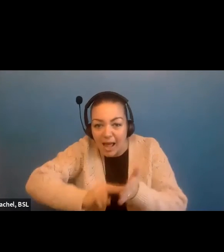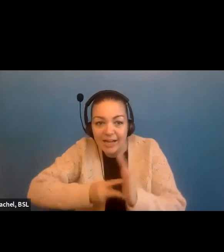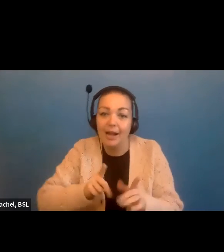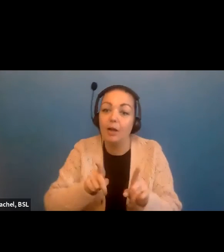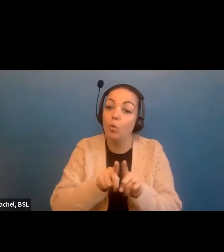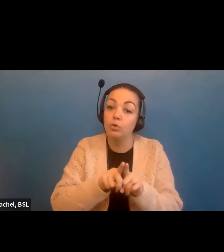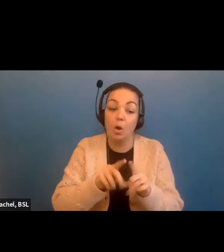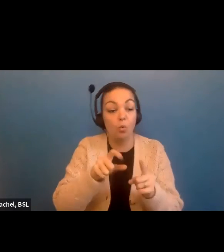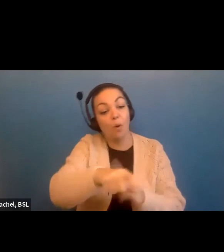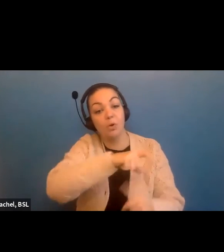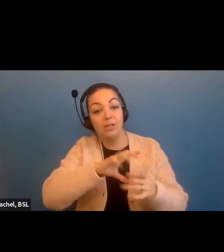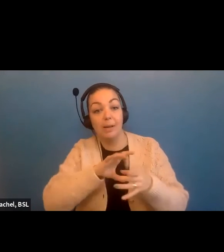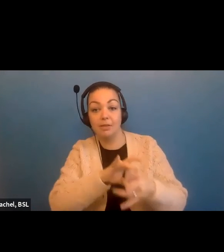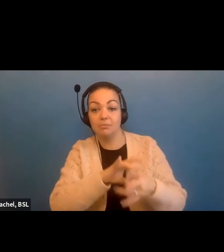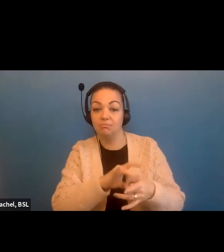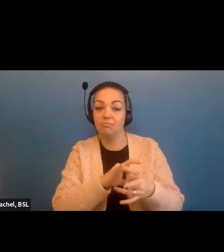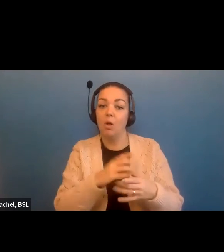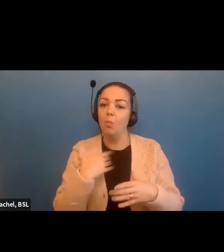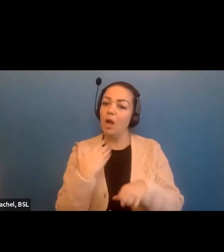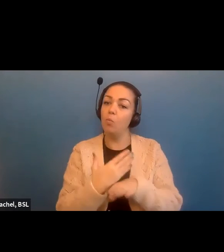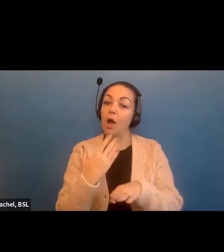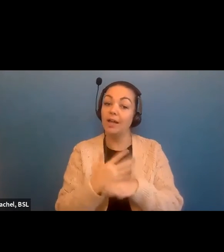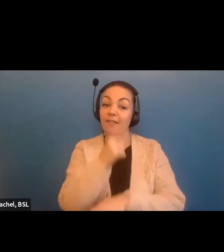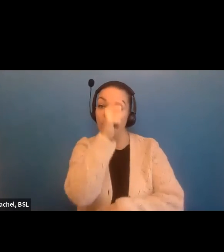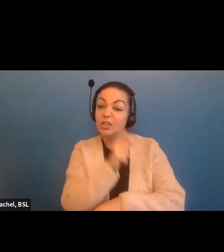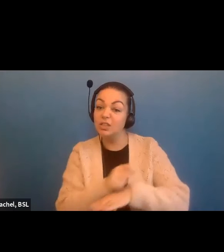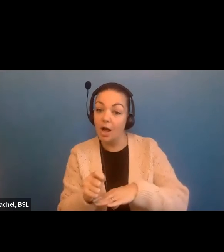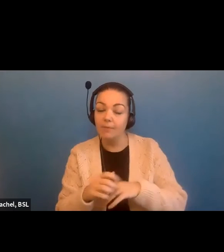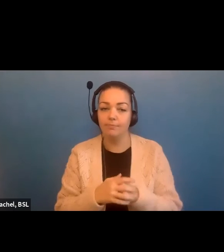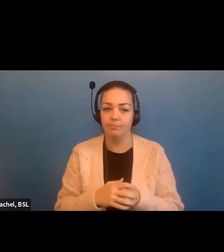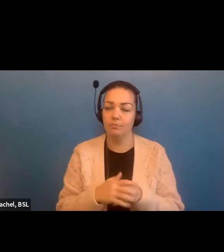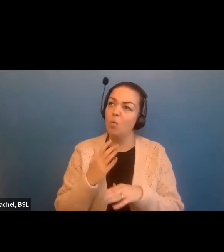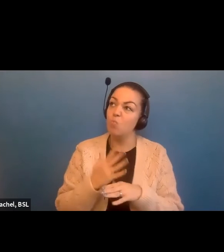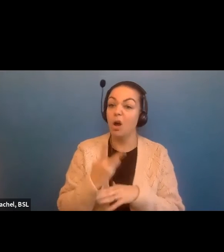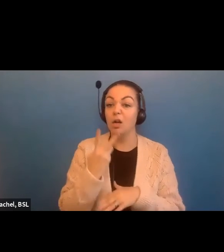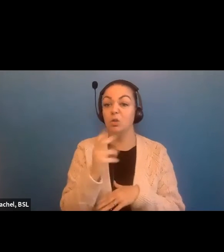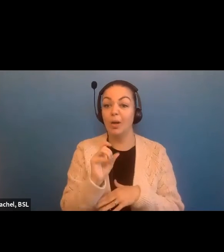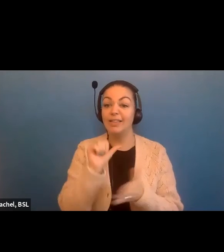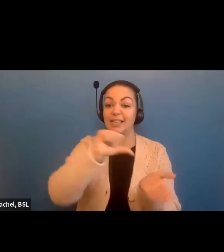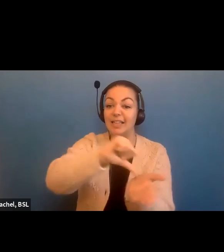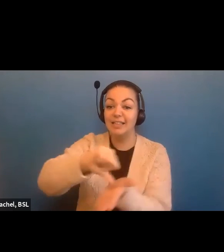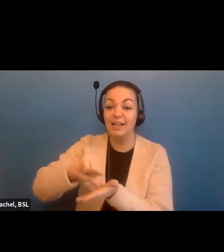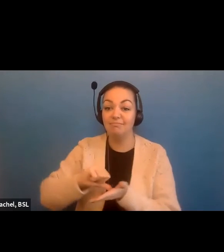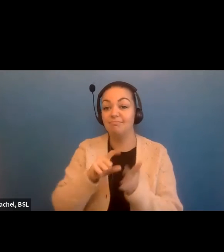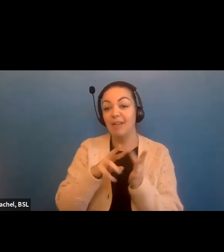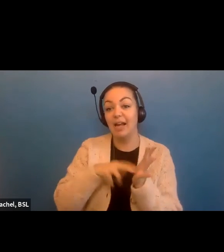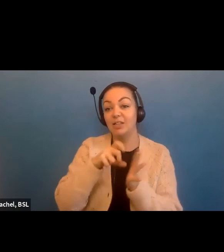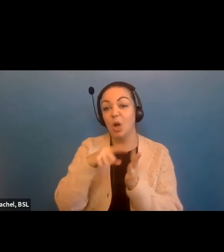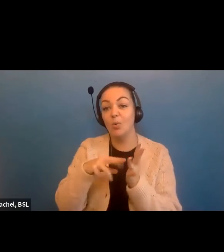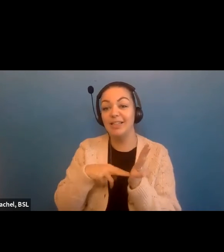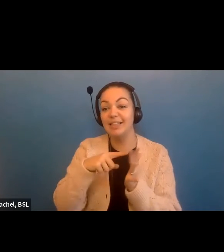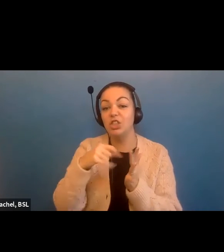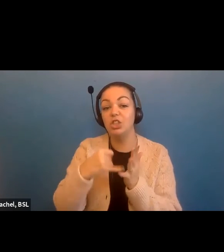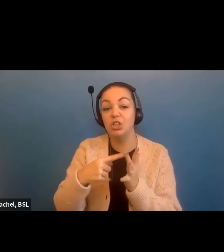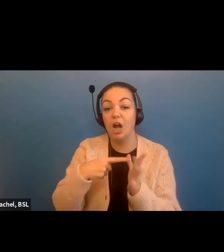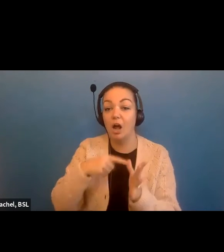working in the design and development of the cities. We work in more than 20 cities in Indonesia, focusing more on governance